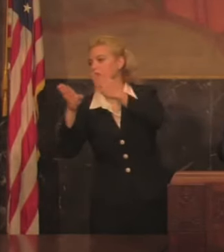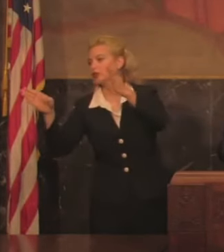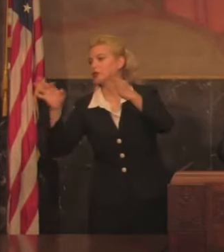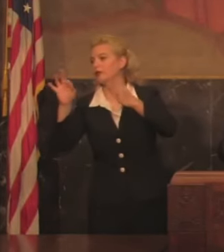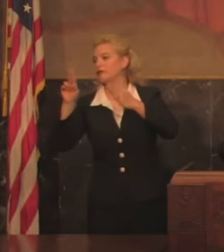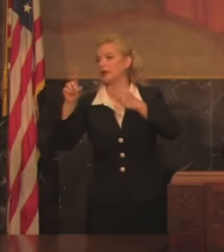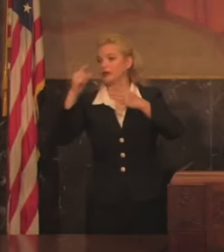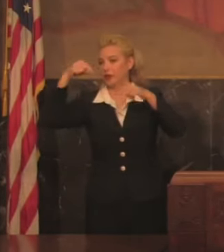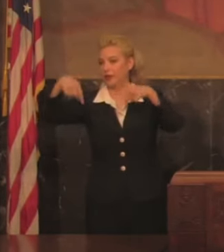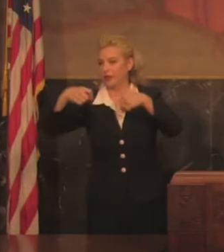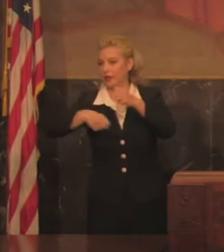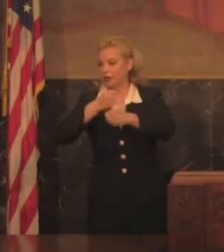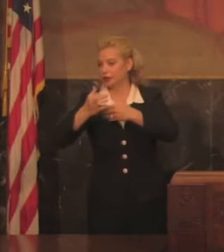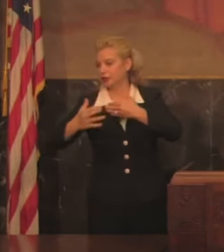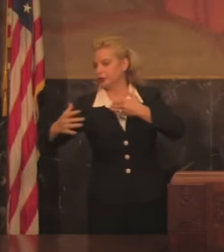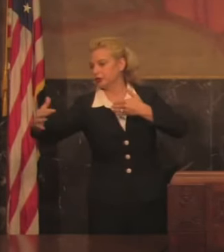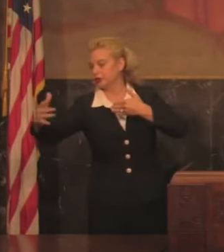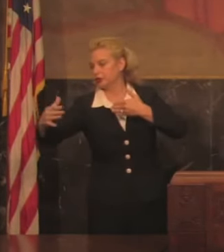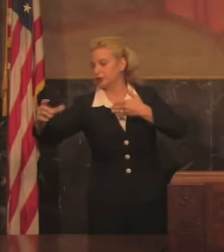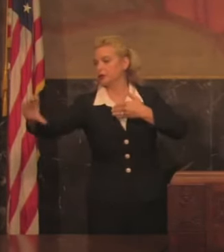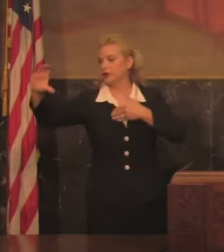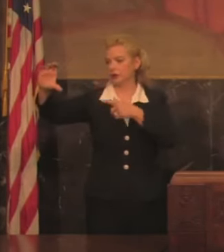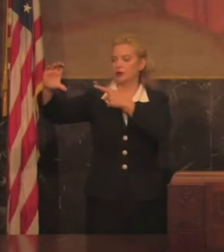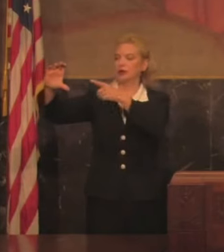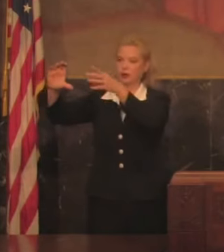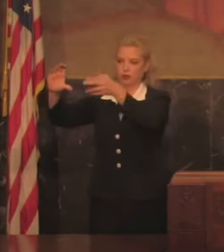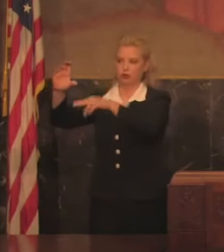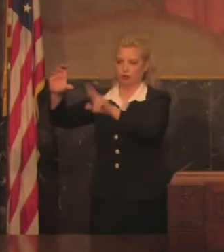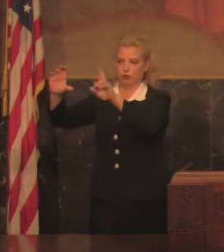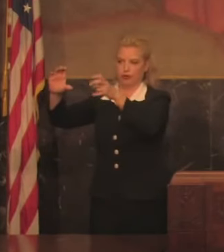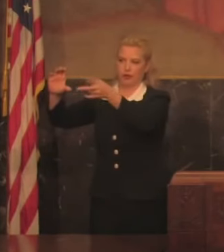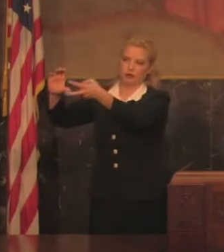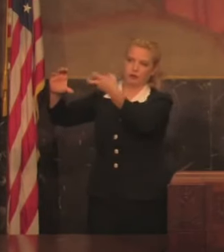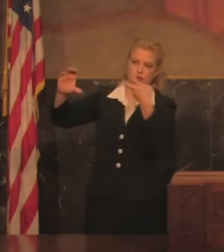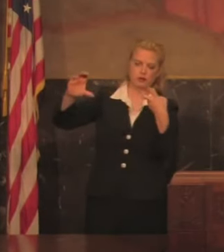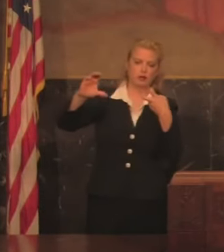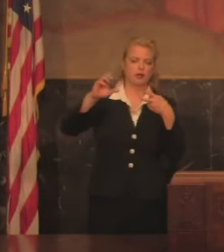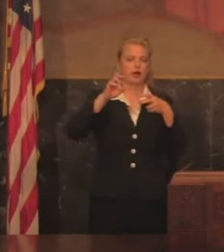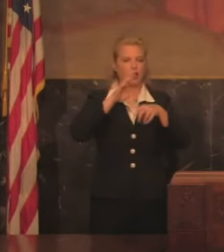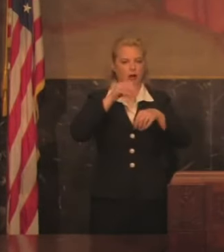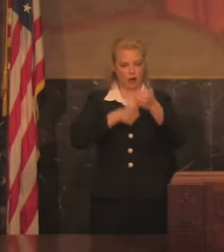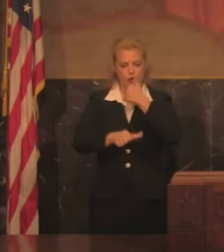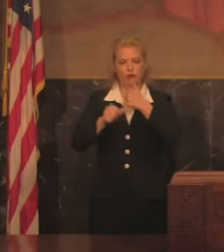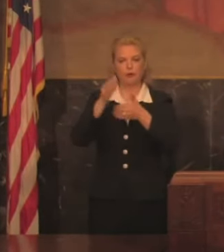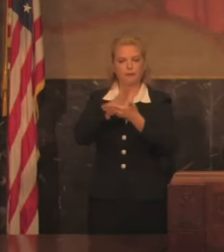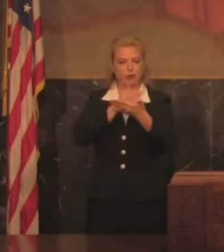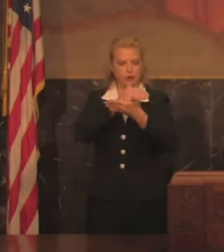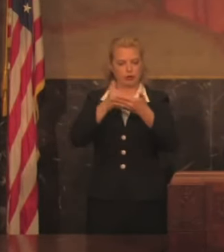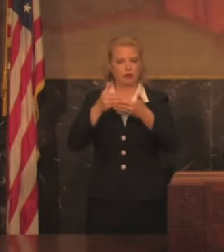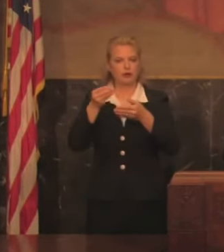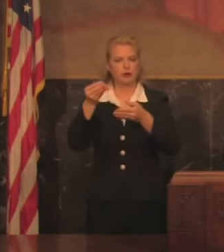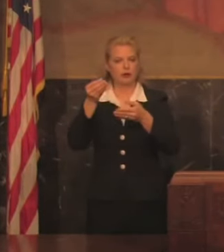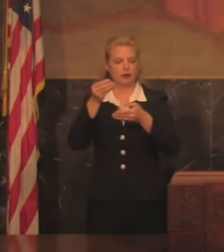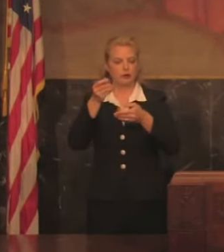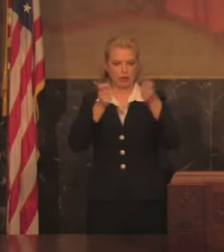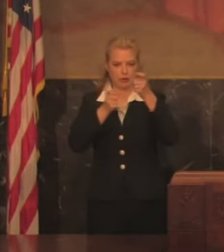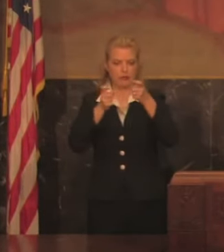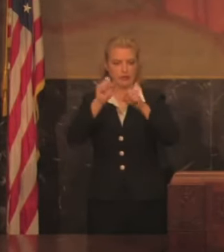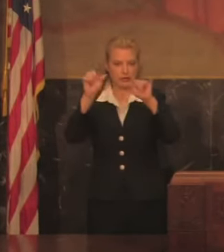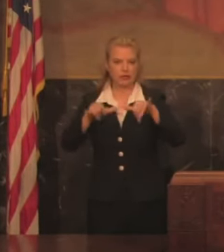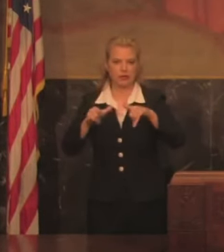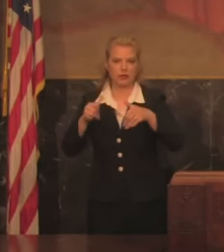current year to bring our state agencies under uniform financial aid and budget management system. This is